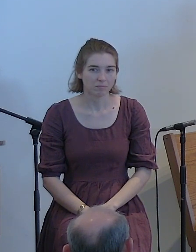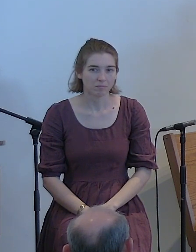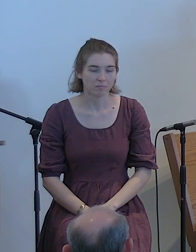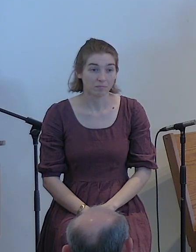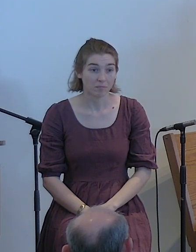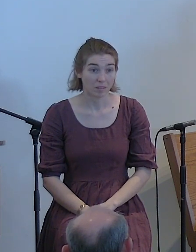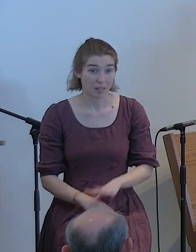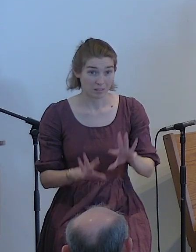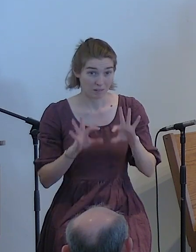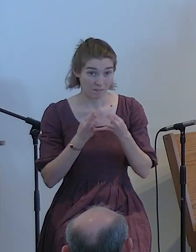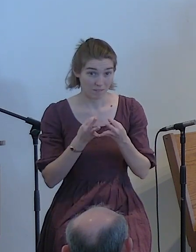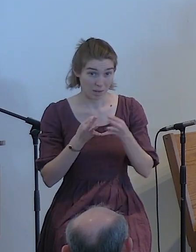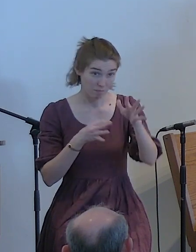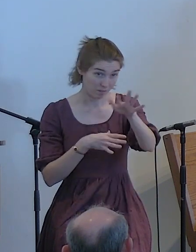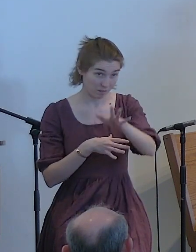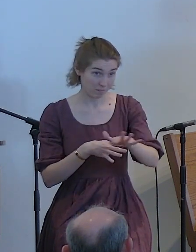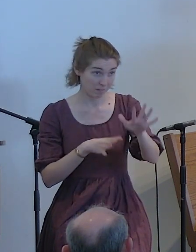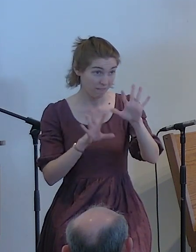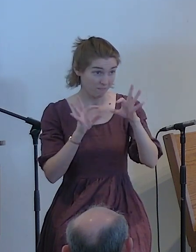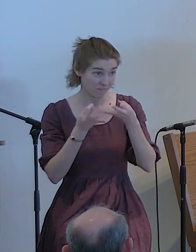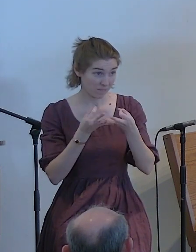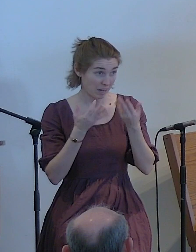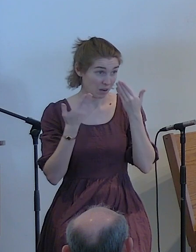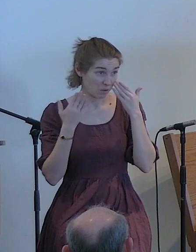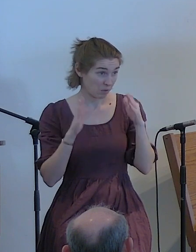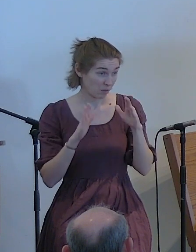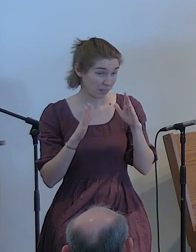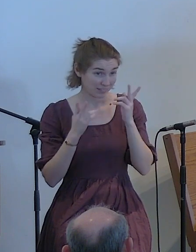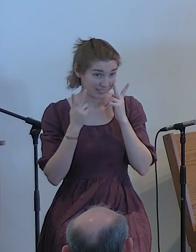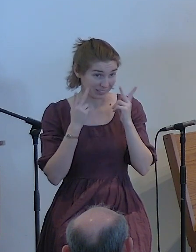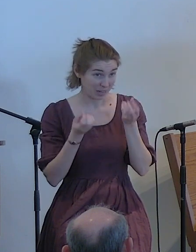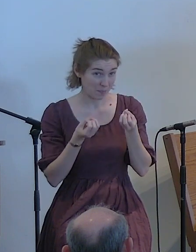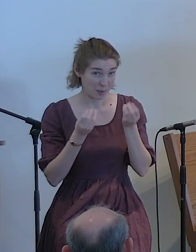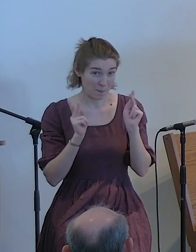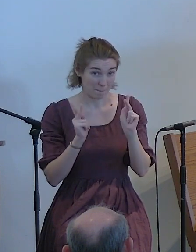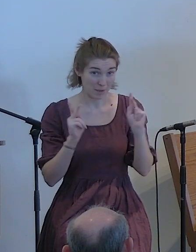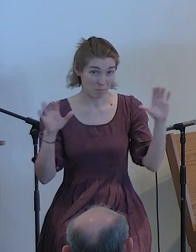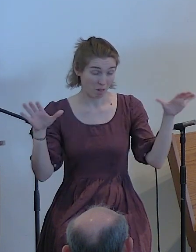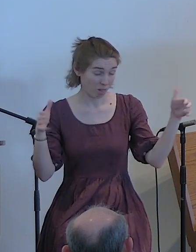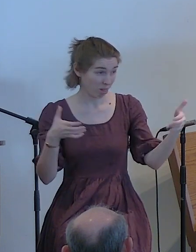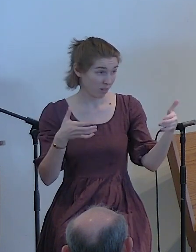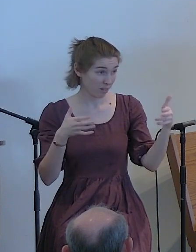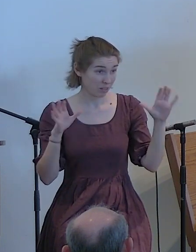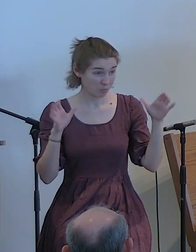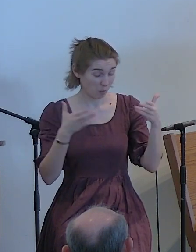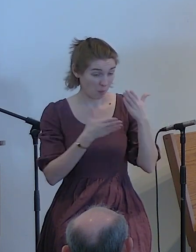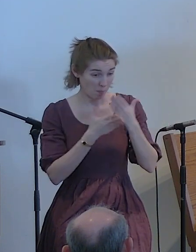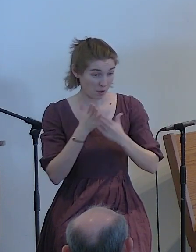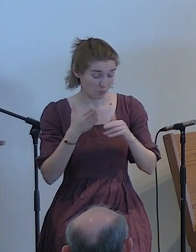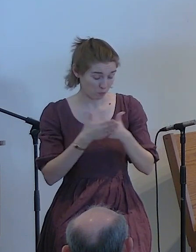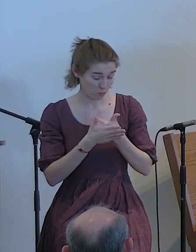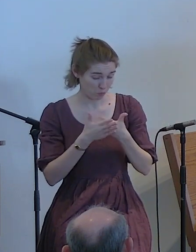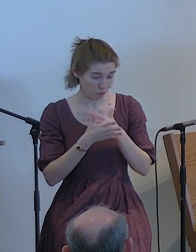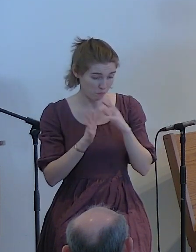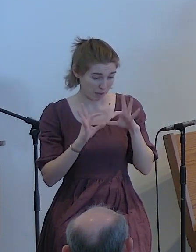This is a family. I don't know if you're able to see how many people are here. This is a small part of your new family,